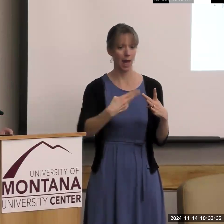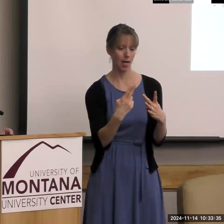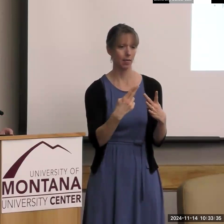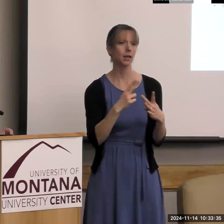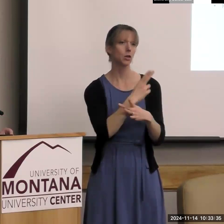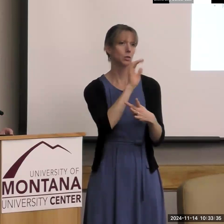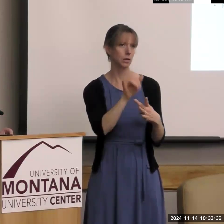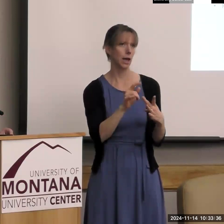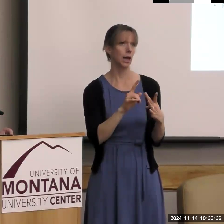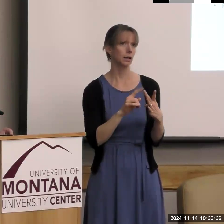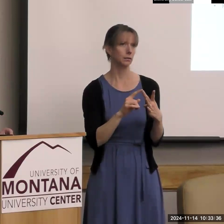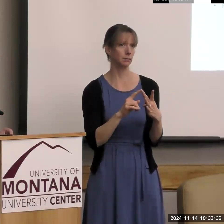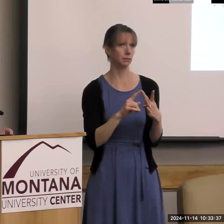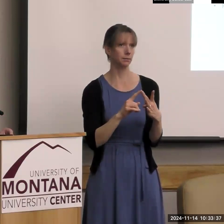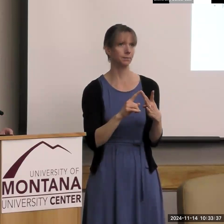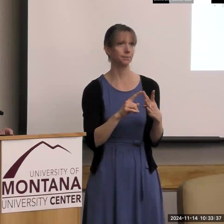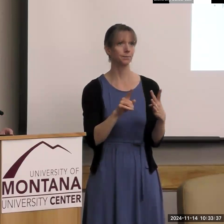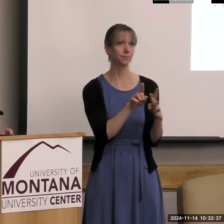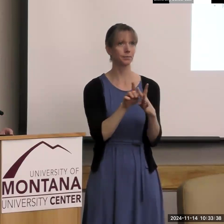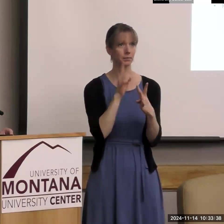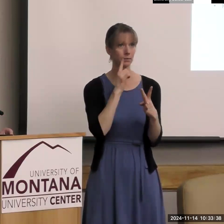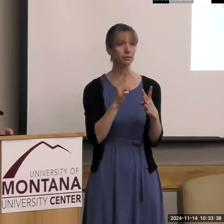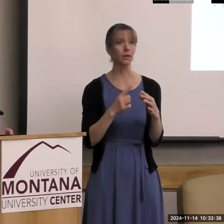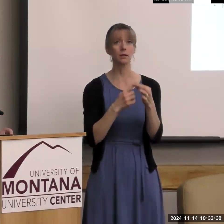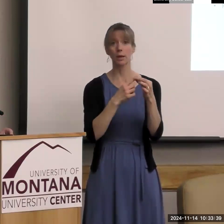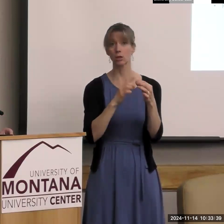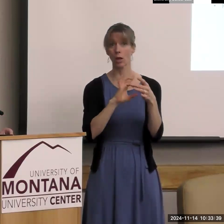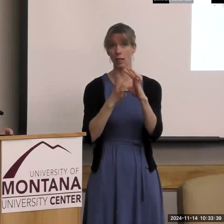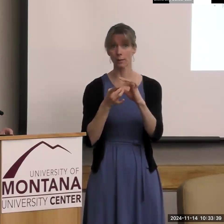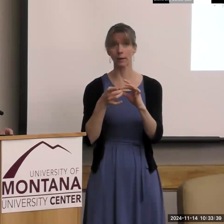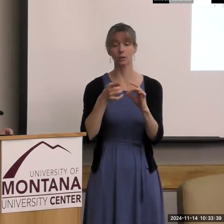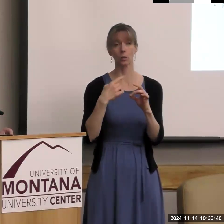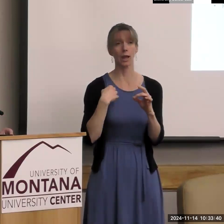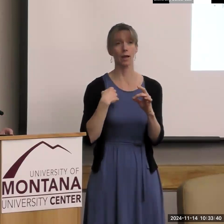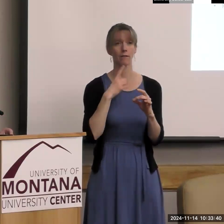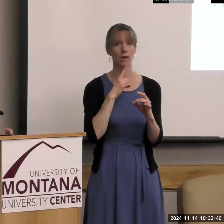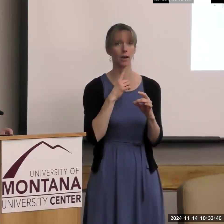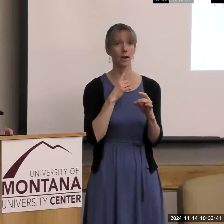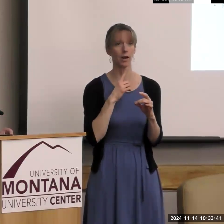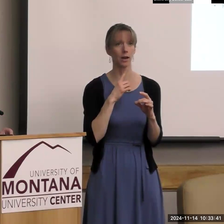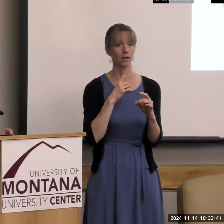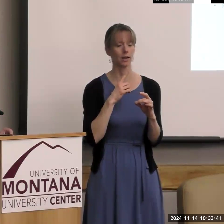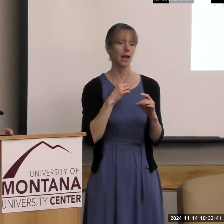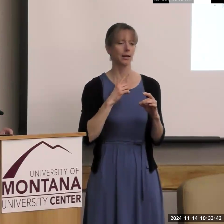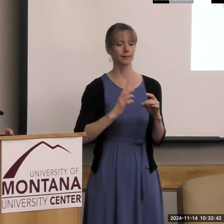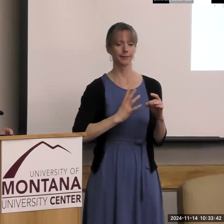use, and as is the case often with Special Olympics speak, we get very alliterative.